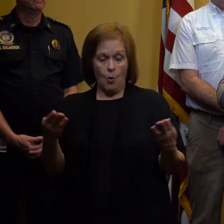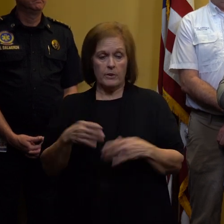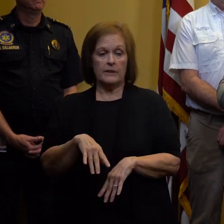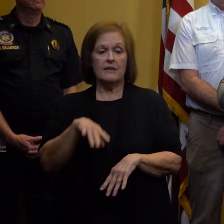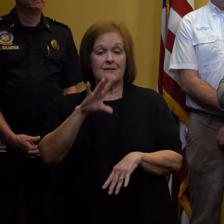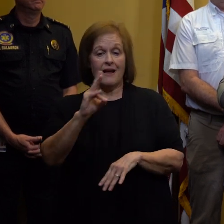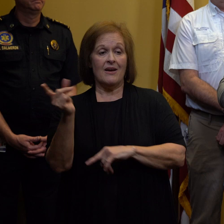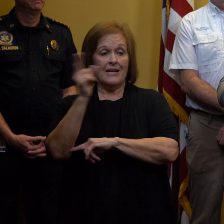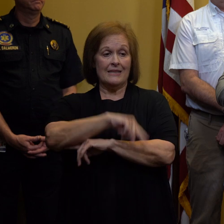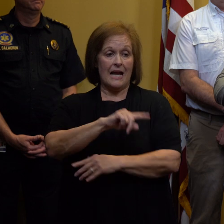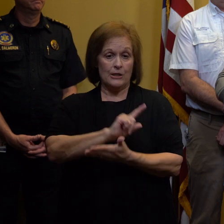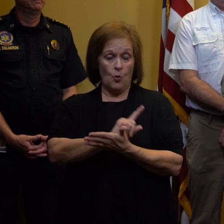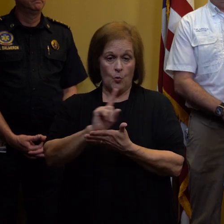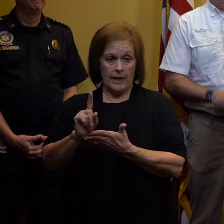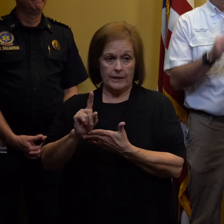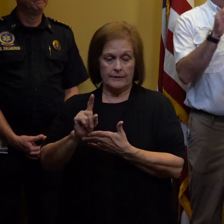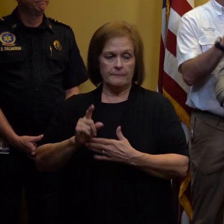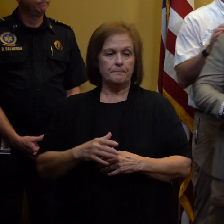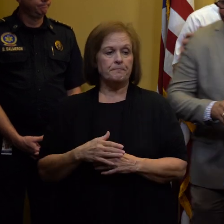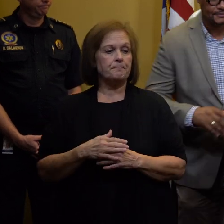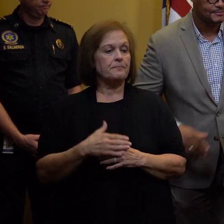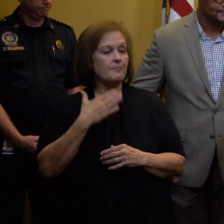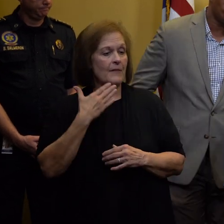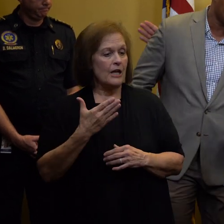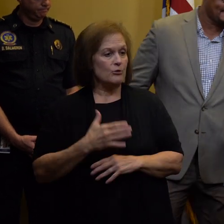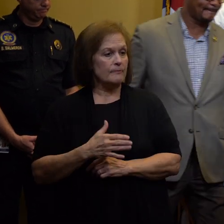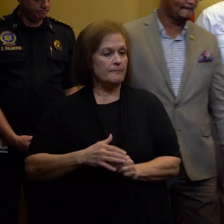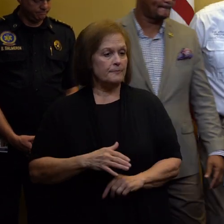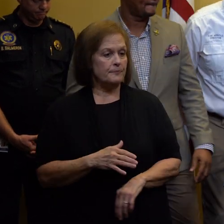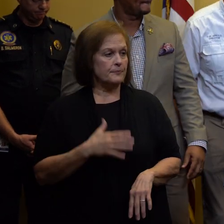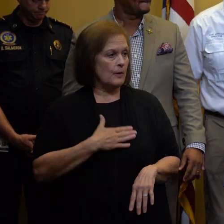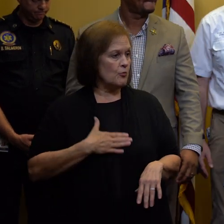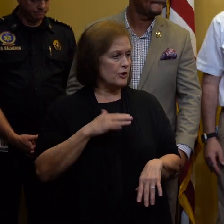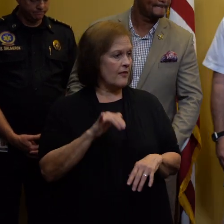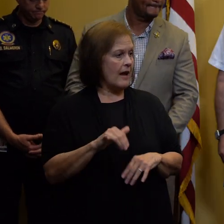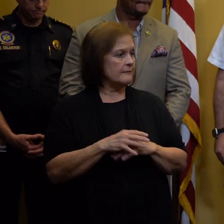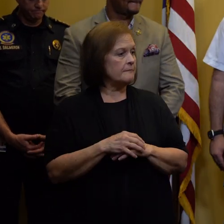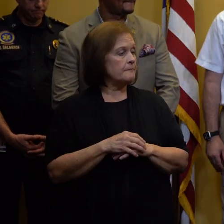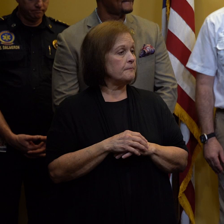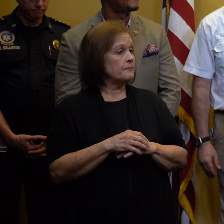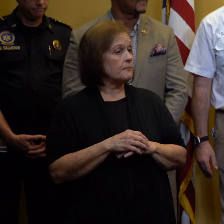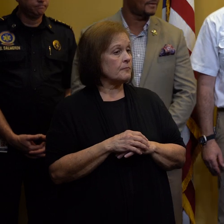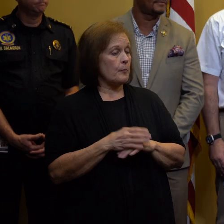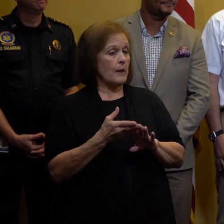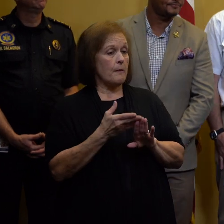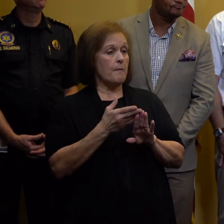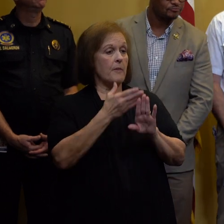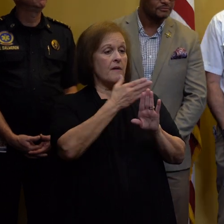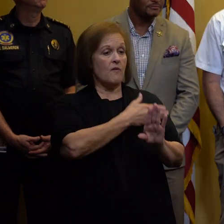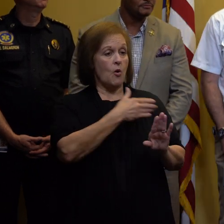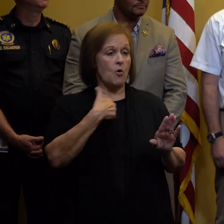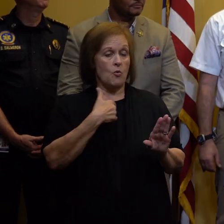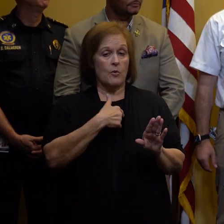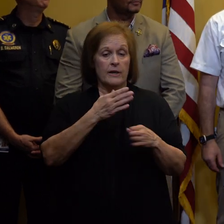7 days a week. All right, thank you. Thank you, Larry. Appreciate that. Now, before we wrap